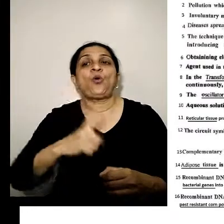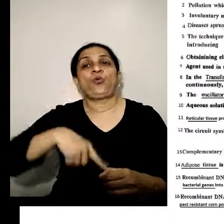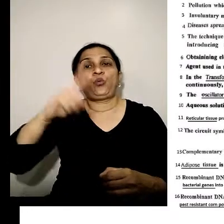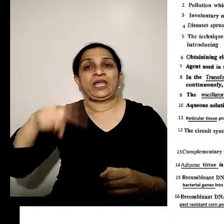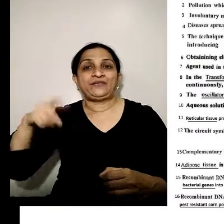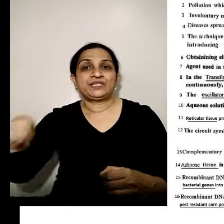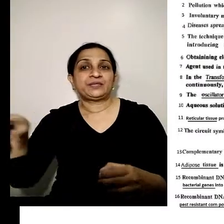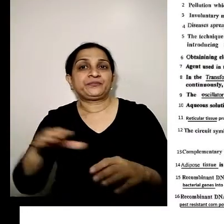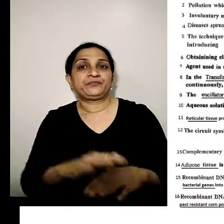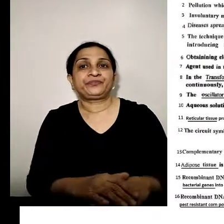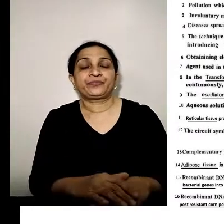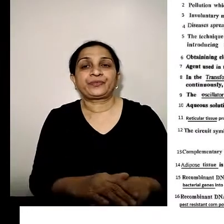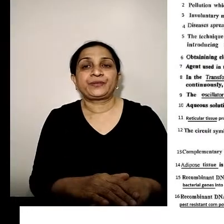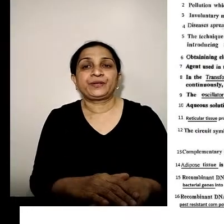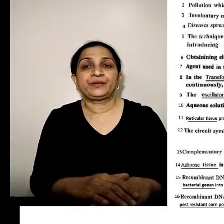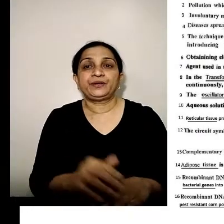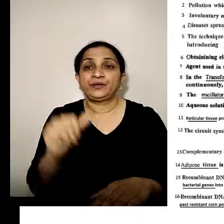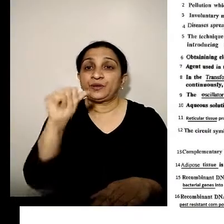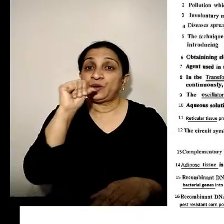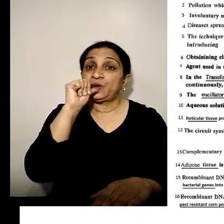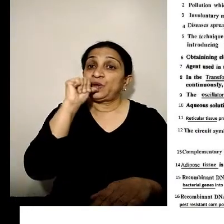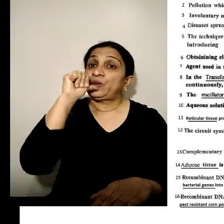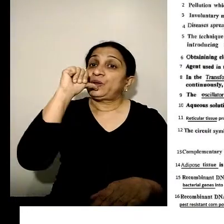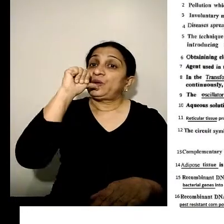radio waves.